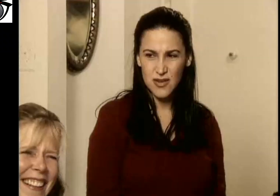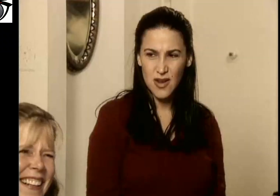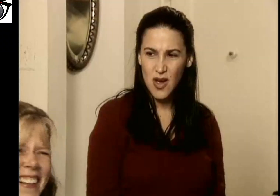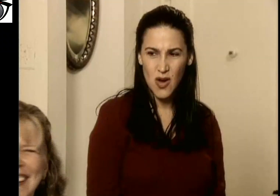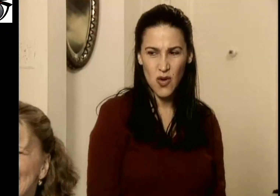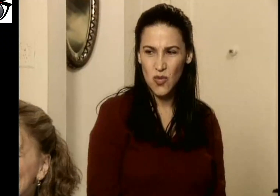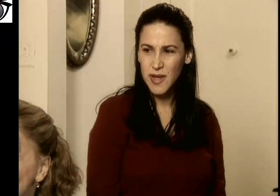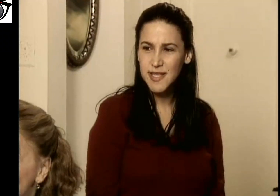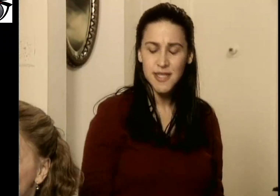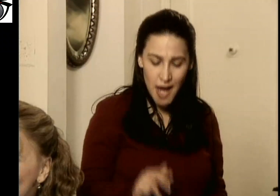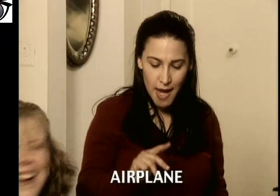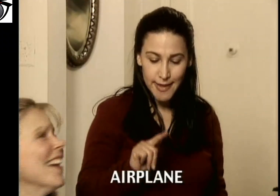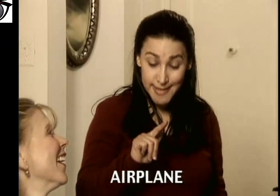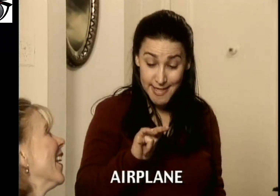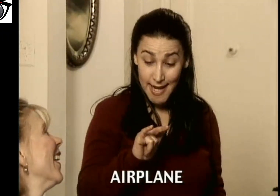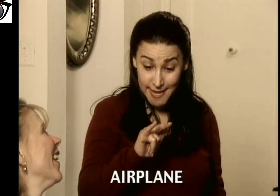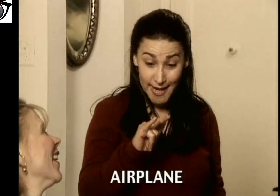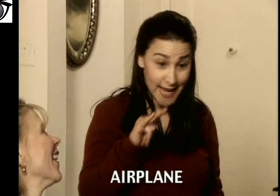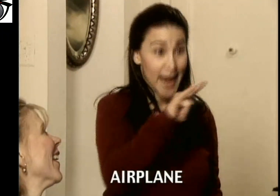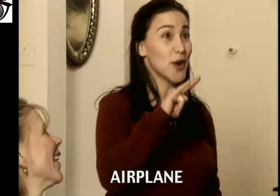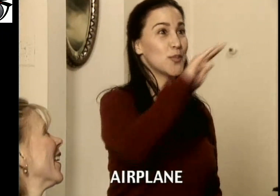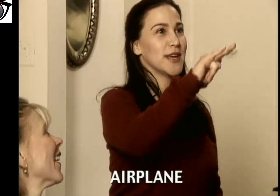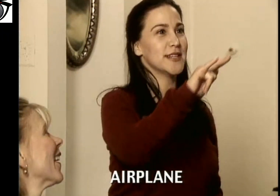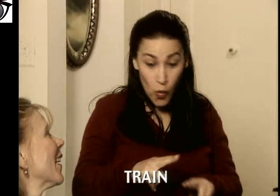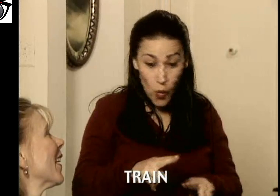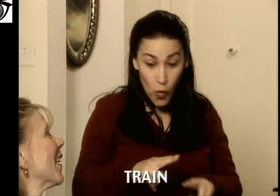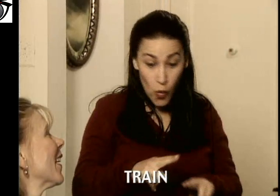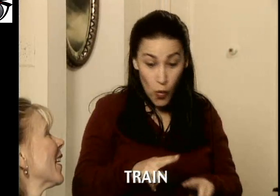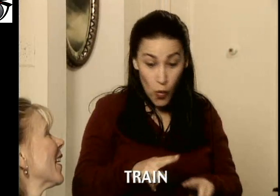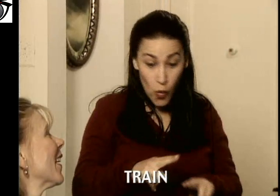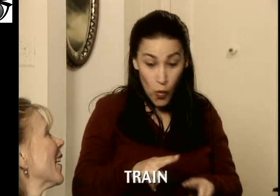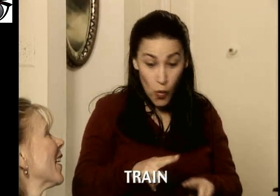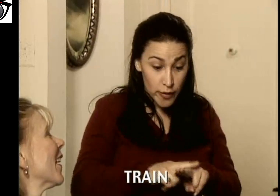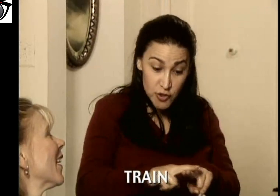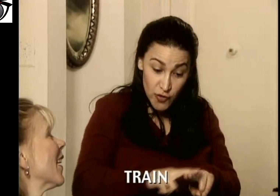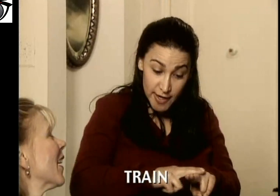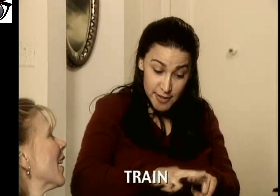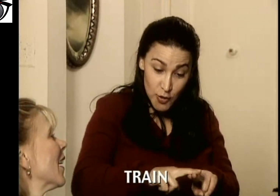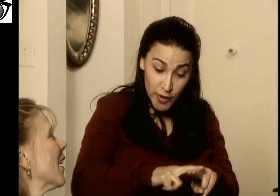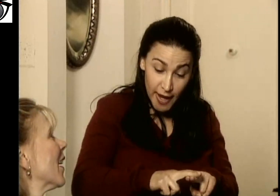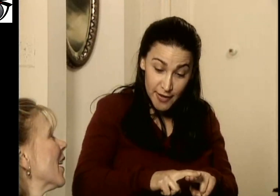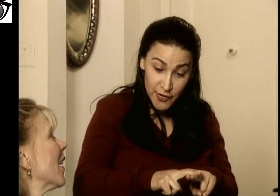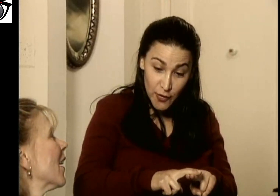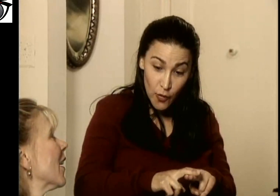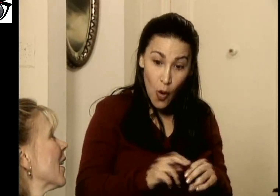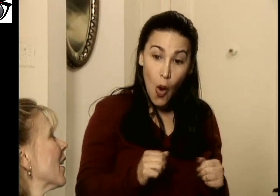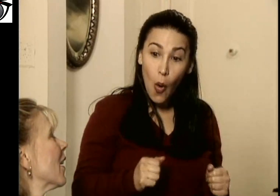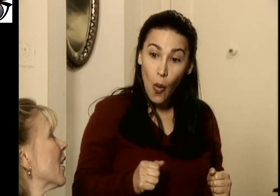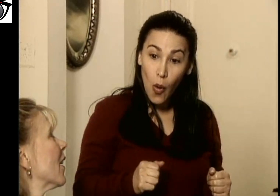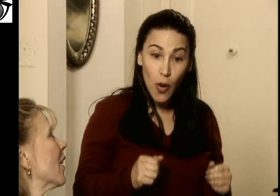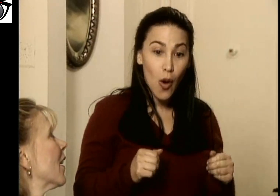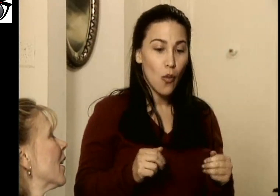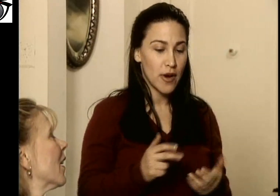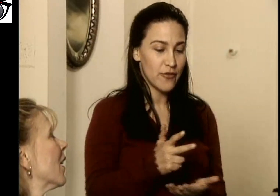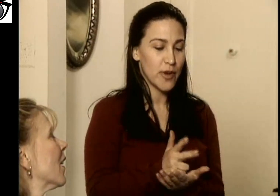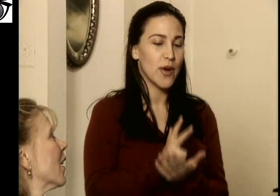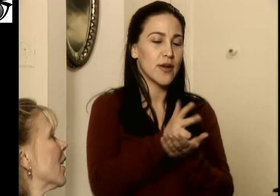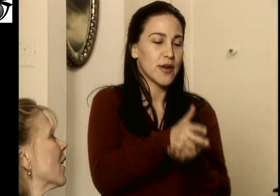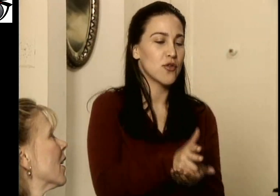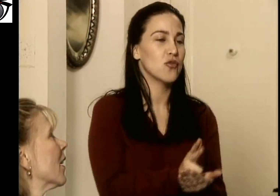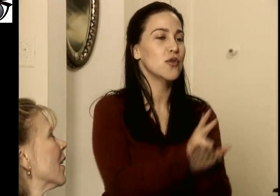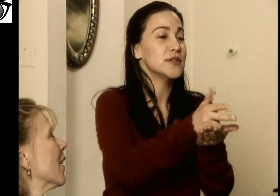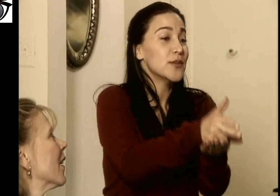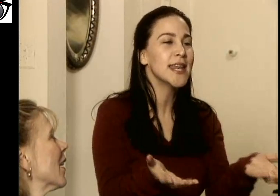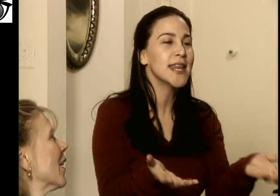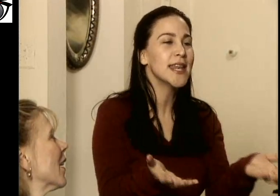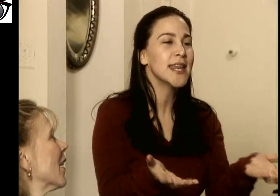that? No, let's not. Let's take like an airplane. That's my favorite. Or a train is okay too. Or what if we